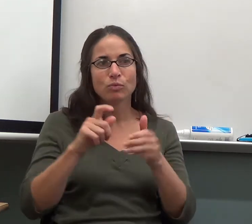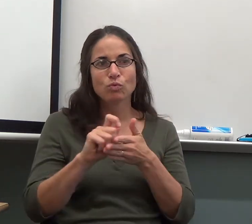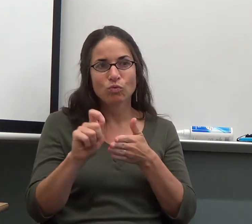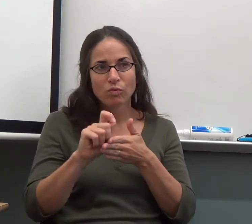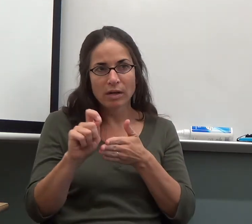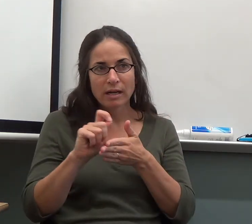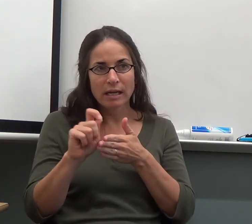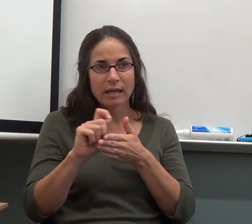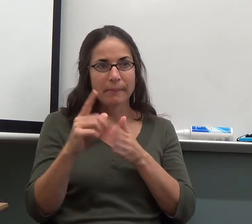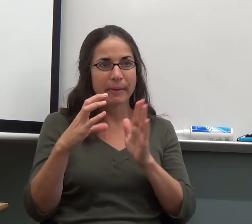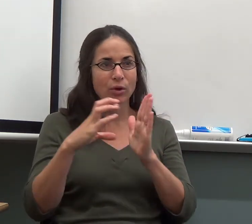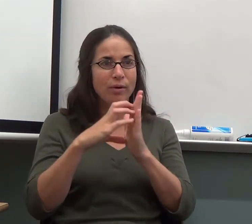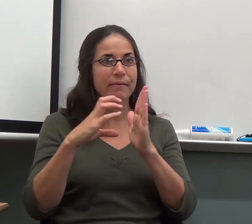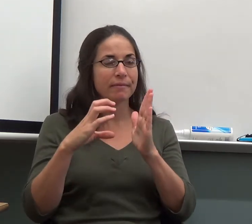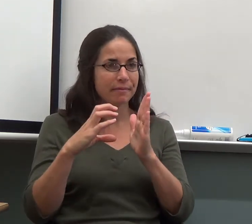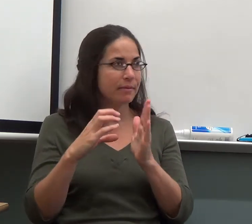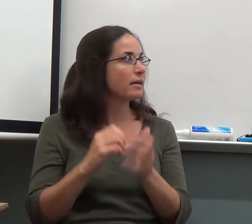a paragraph that